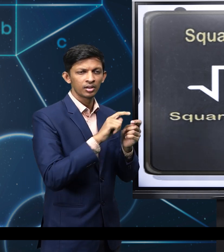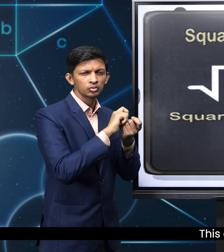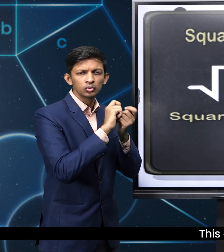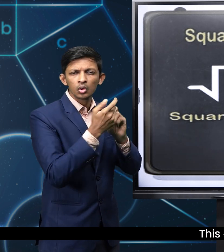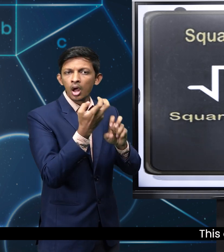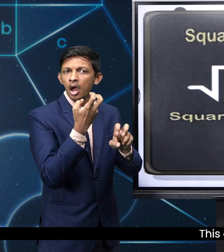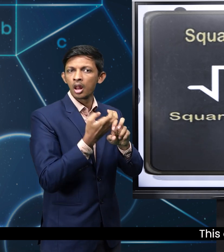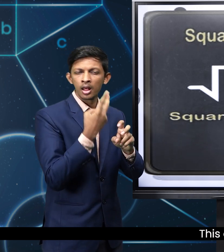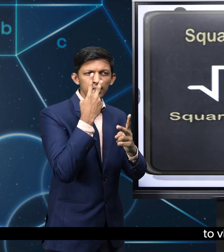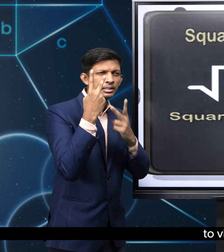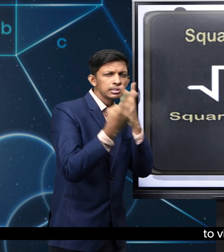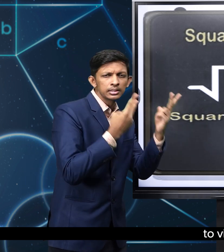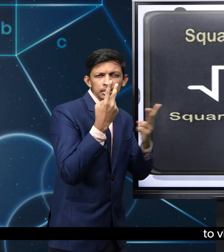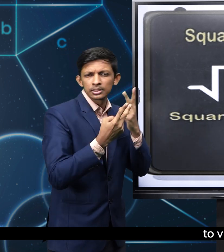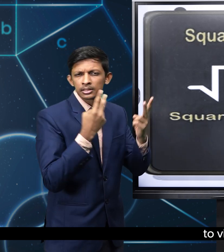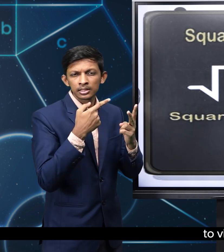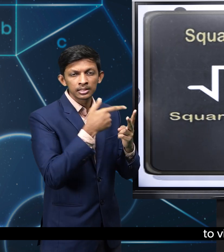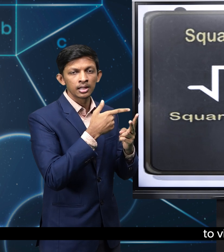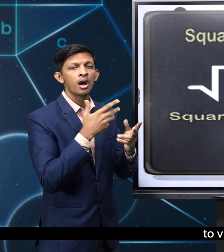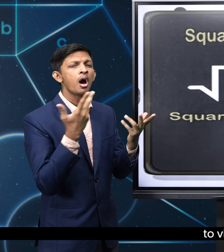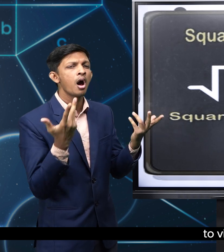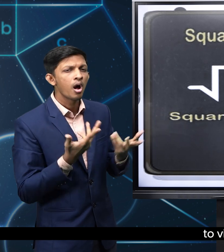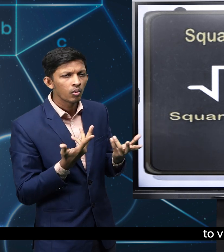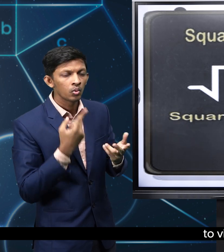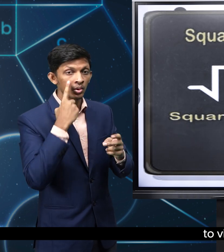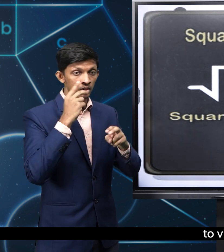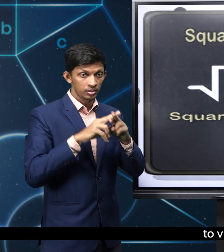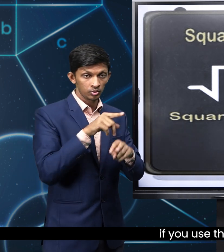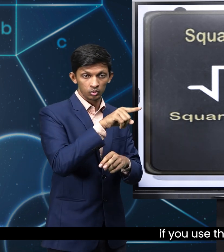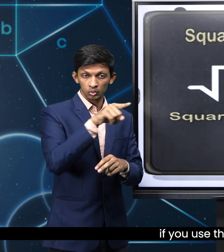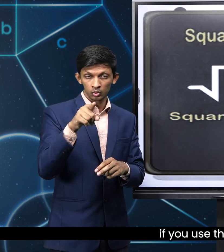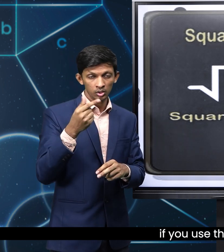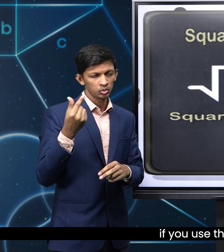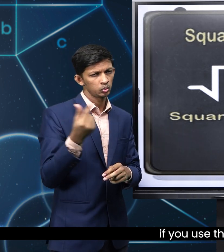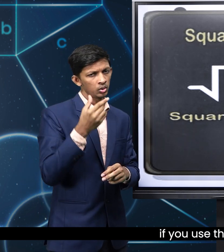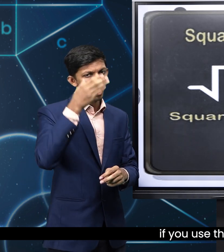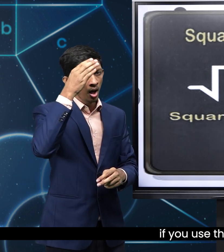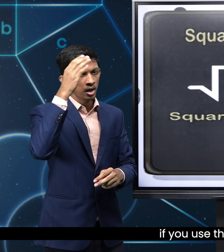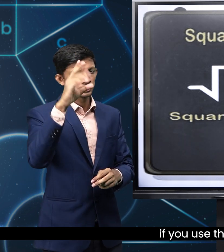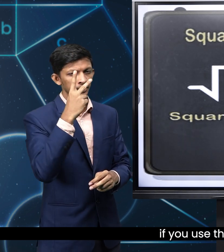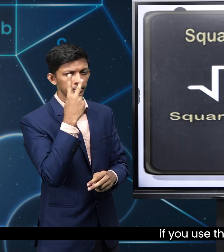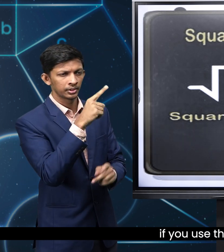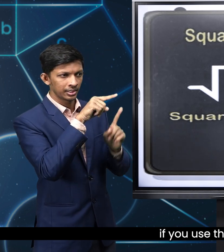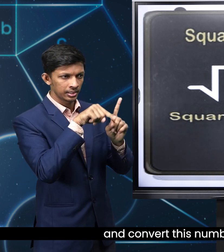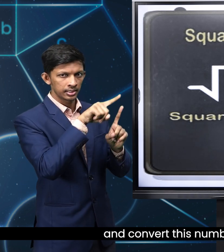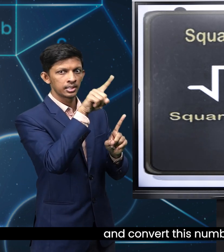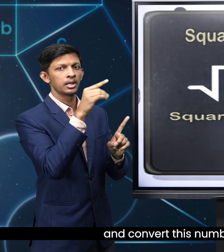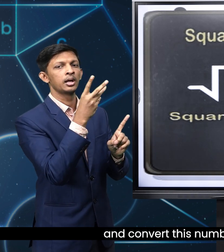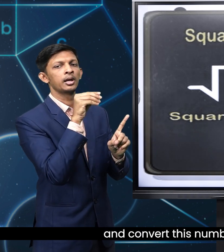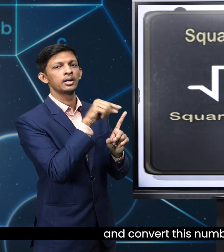This can become hard to visualize. However, if you use the concept of square roots and convert this